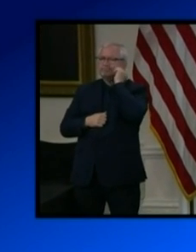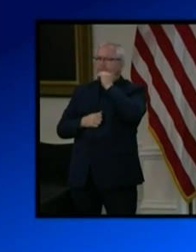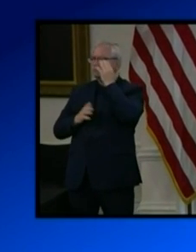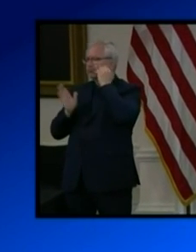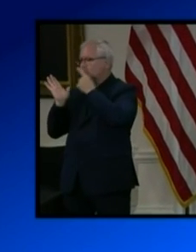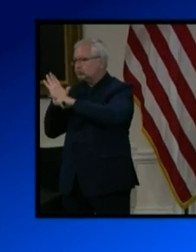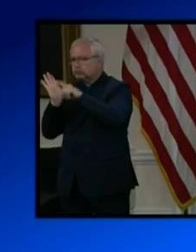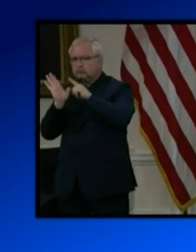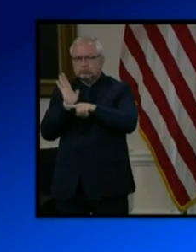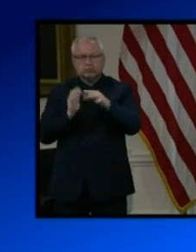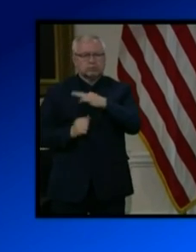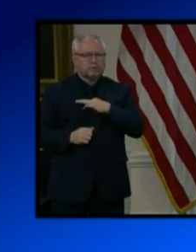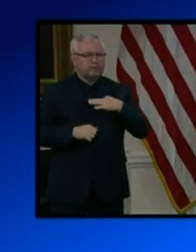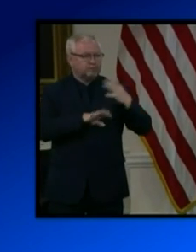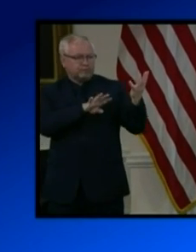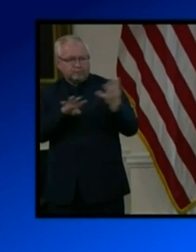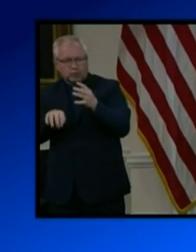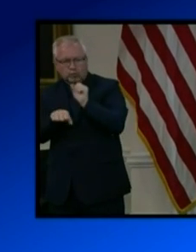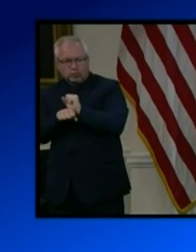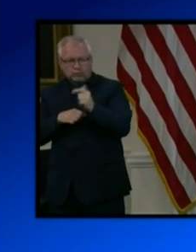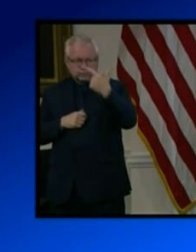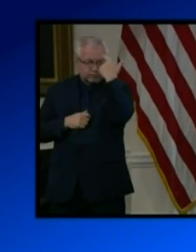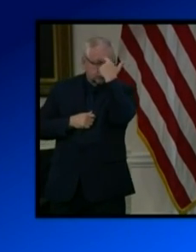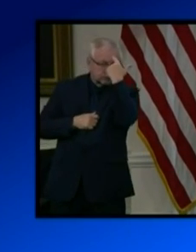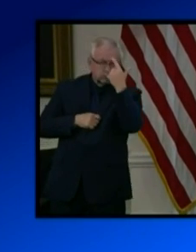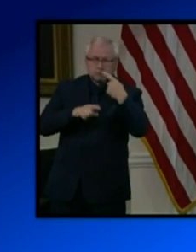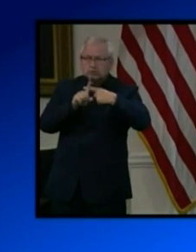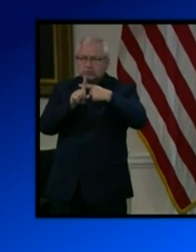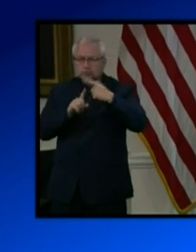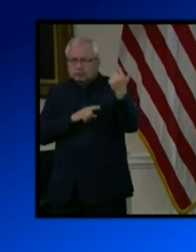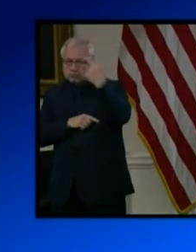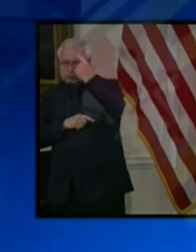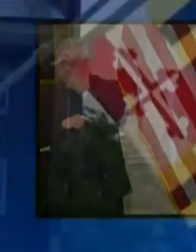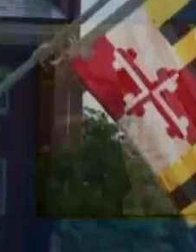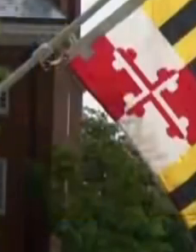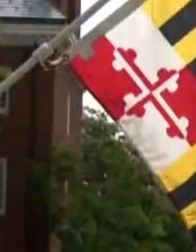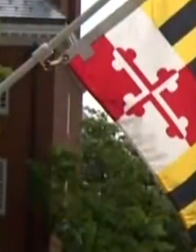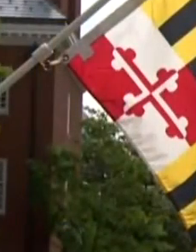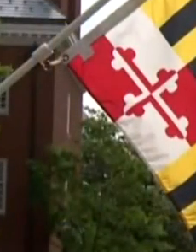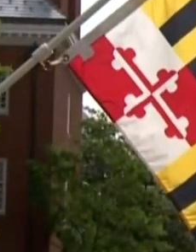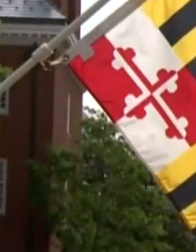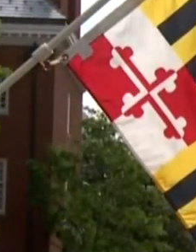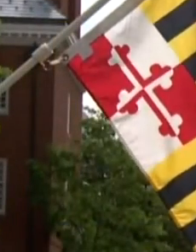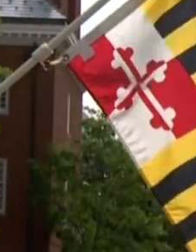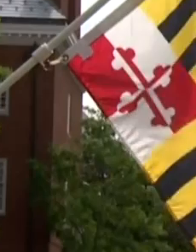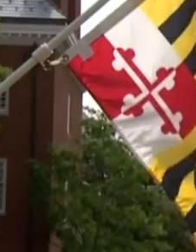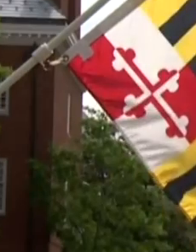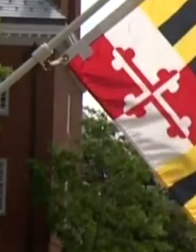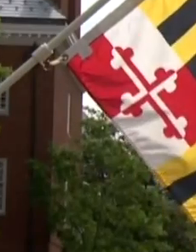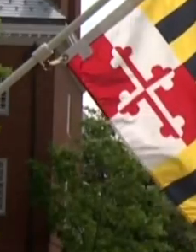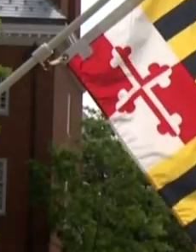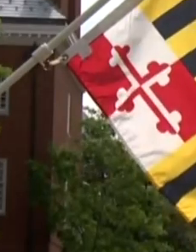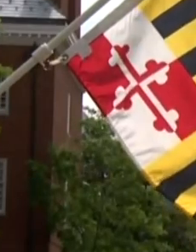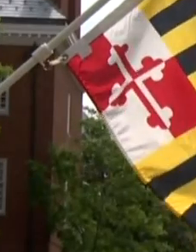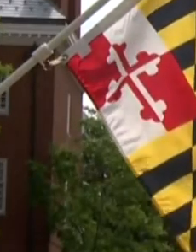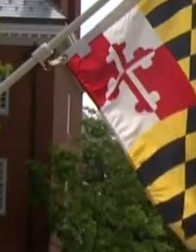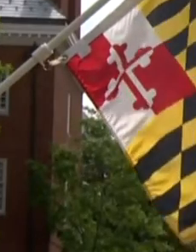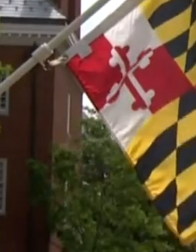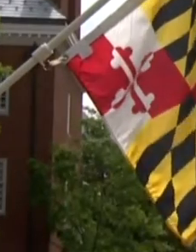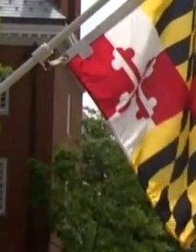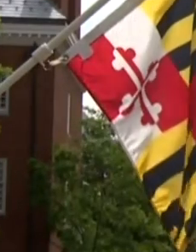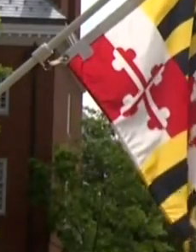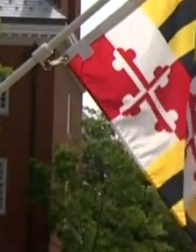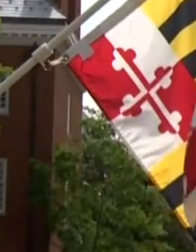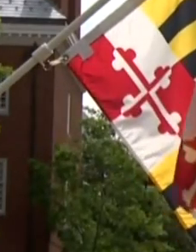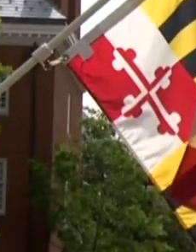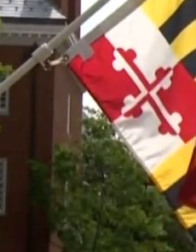PERSONNEL BASED ON CDC AND HEALTH DEPARTMENT GUIDANCE. STATE AGENCIES ARE ALSO MOVING TO MORE NORMAL OPERATIONS